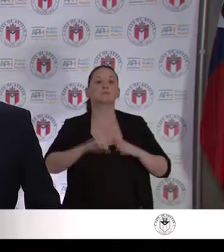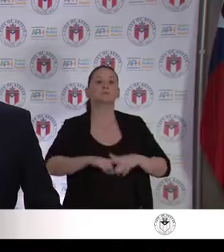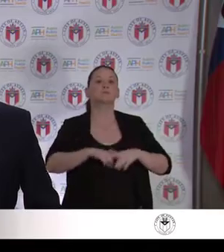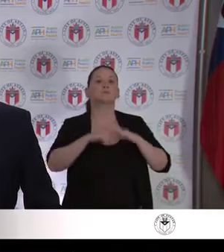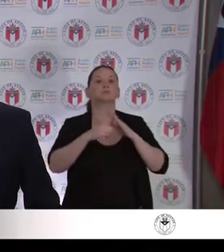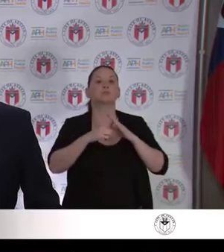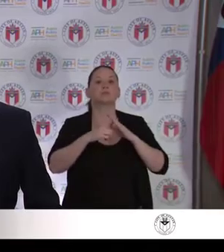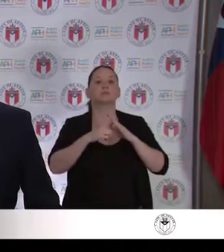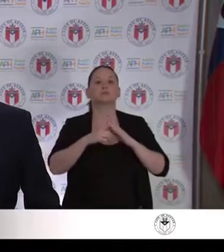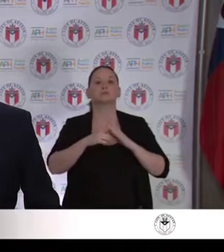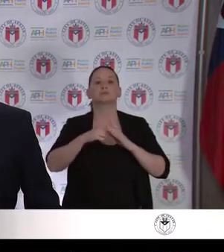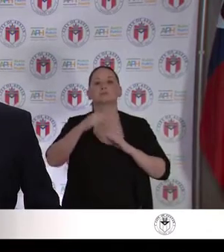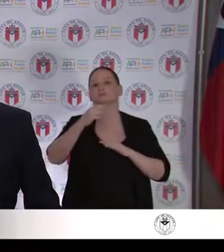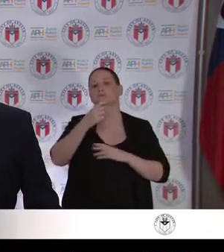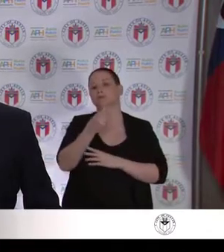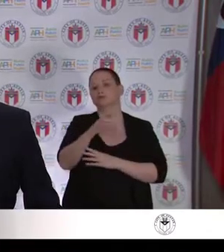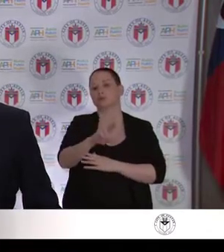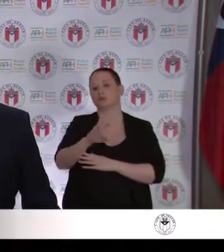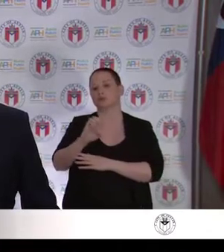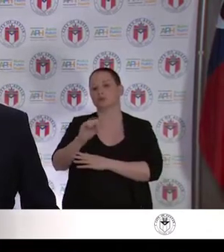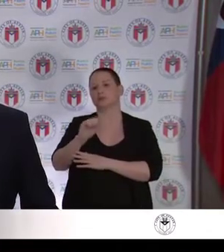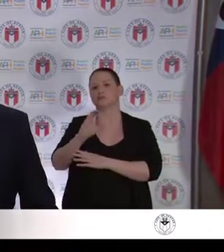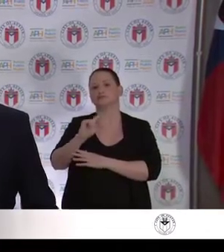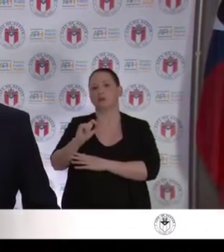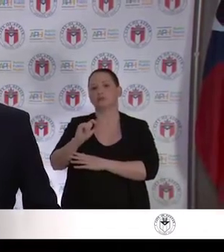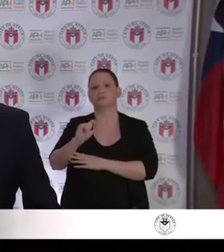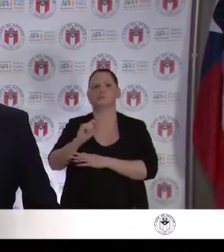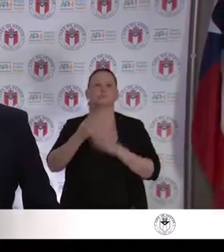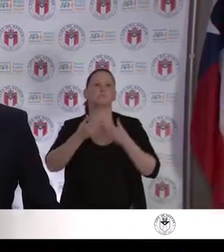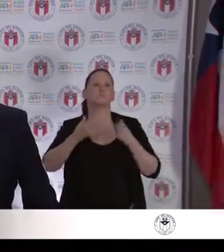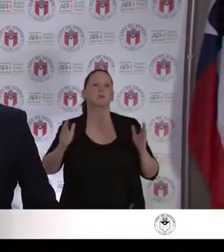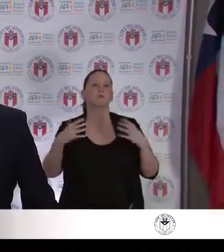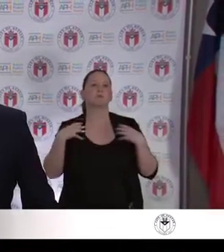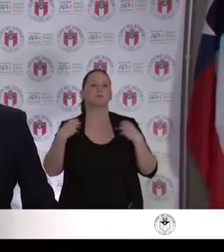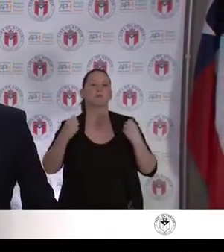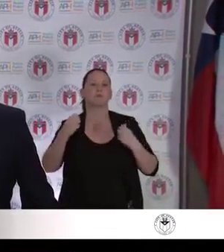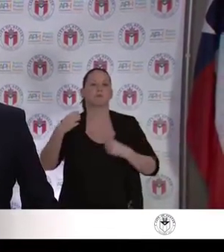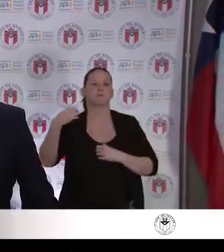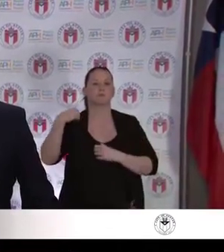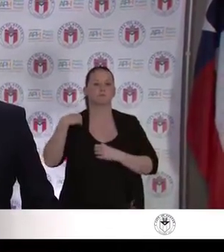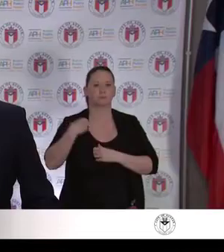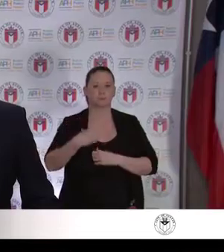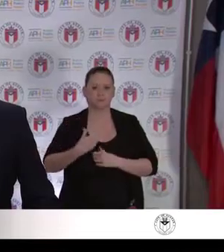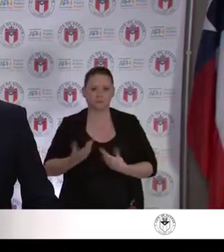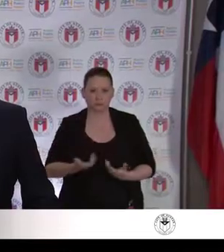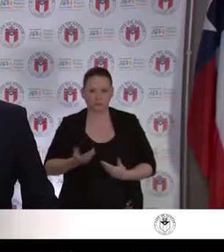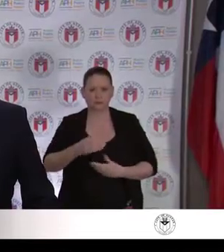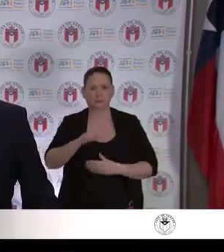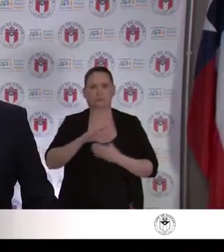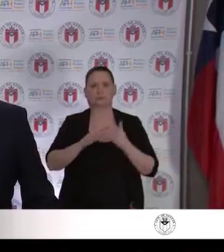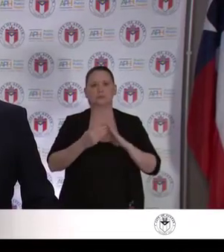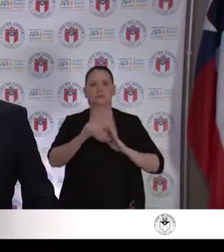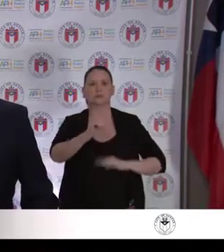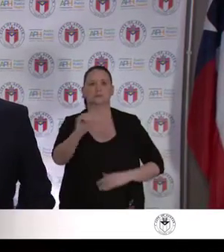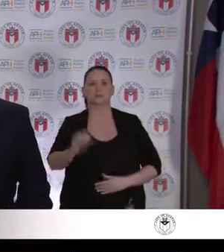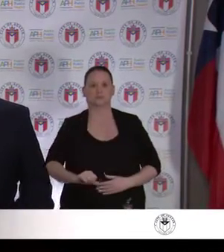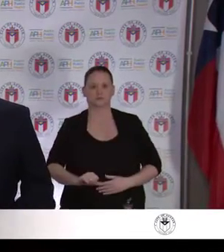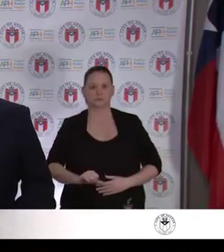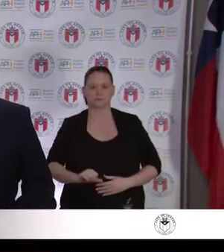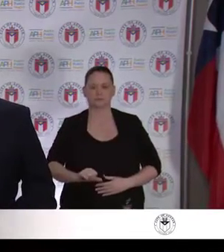with Dr. Escott, who is the public health officer here in the city of